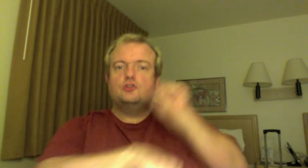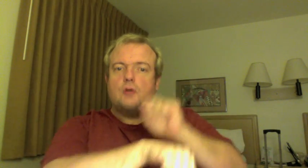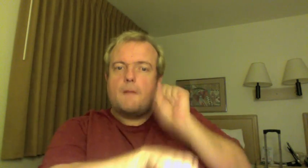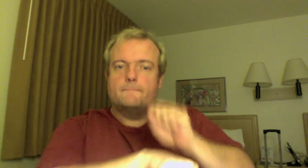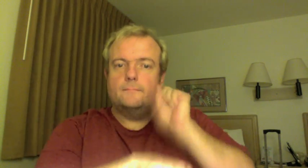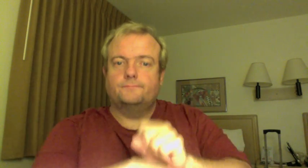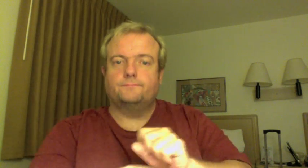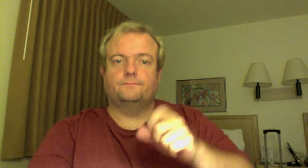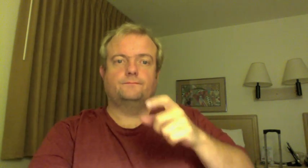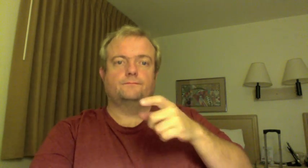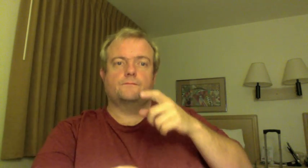arena.